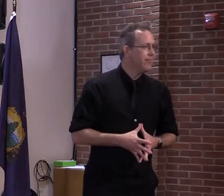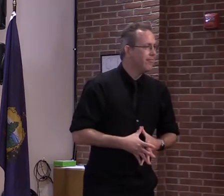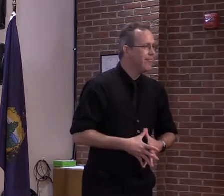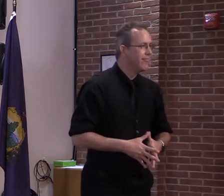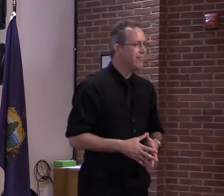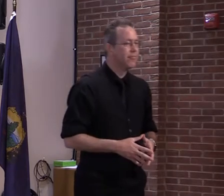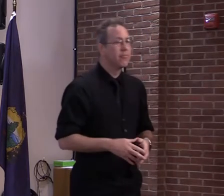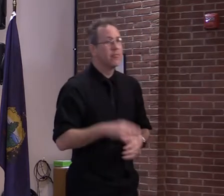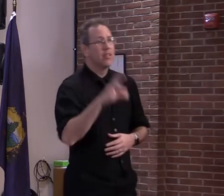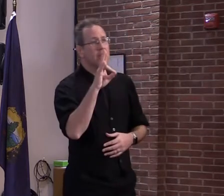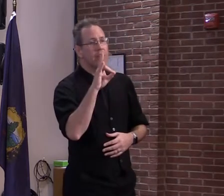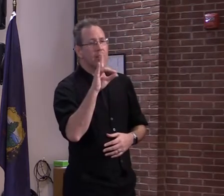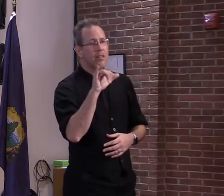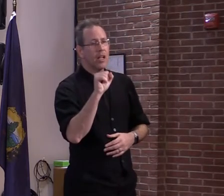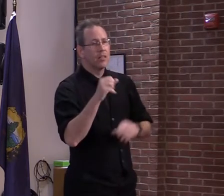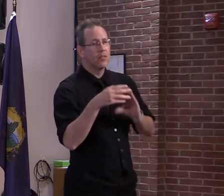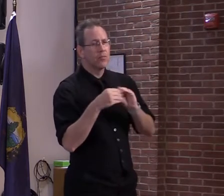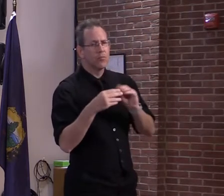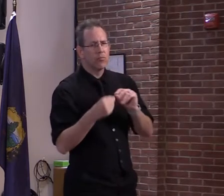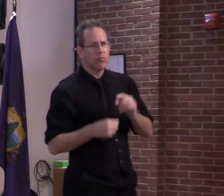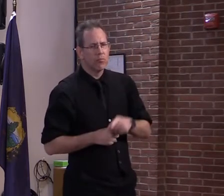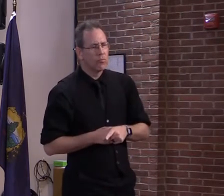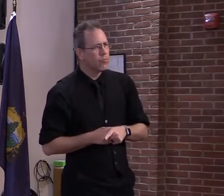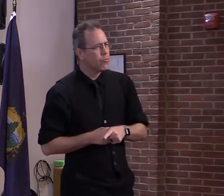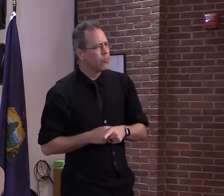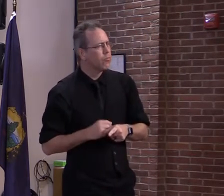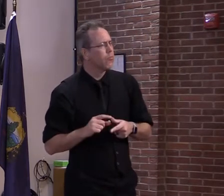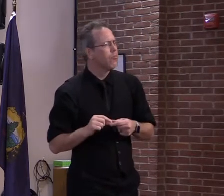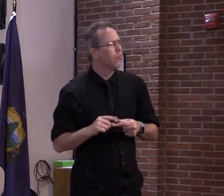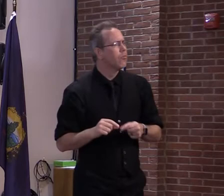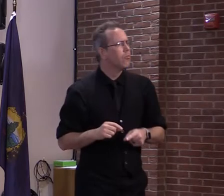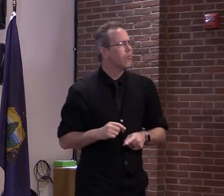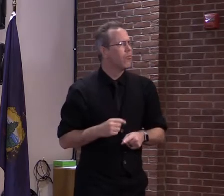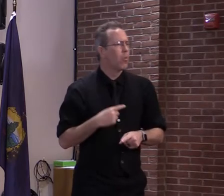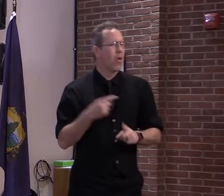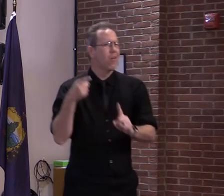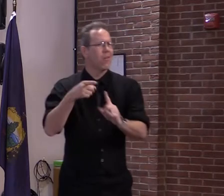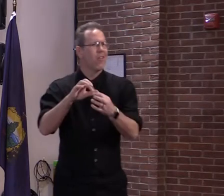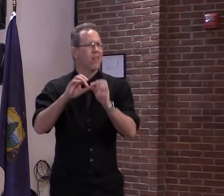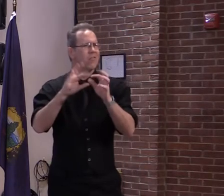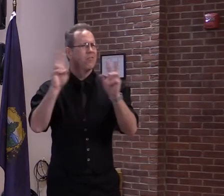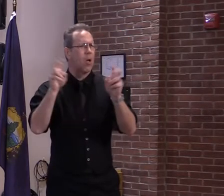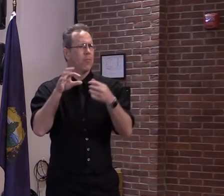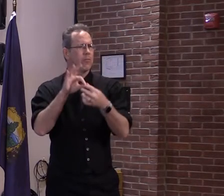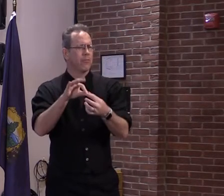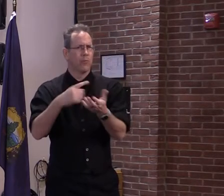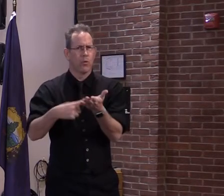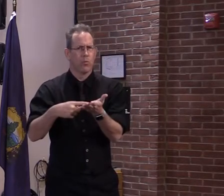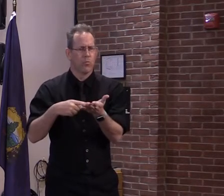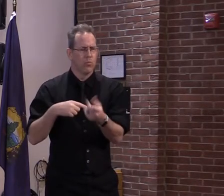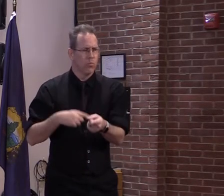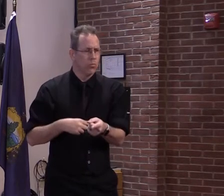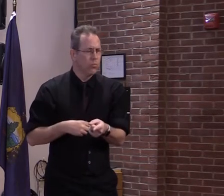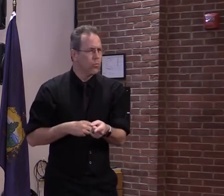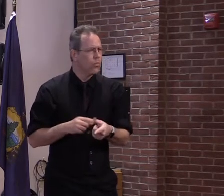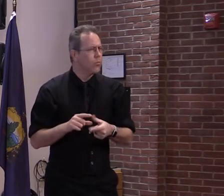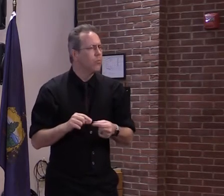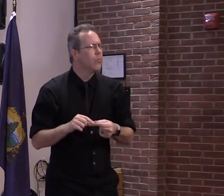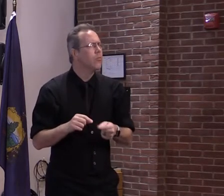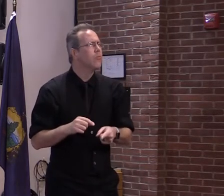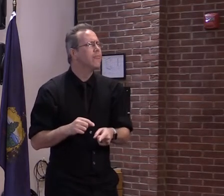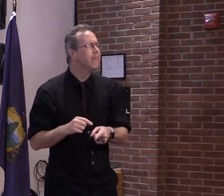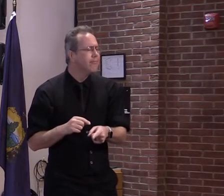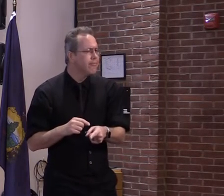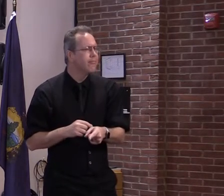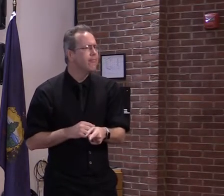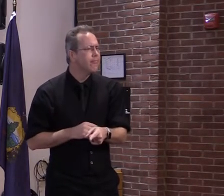Hi, thanks. I'd like to continue on this topic, Governor. I'm curious if you could outline for us the main differences between the way that you would like